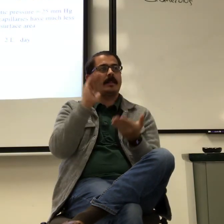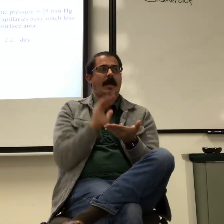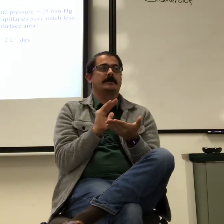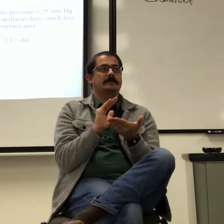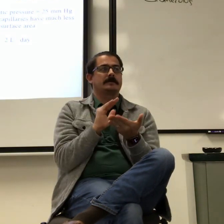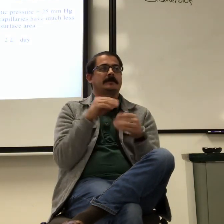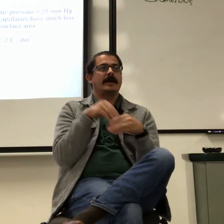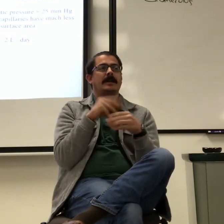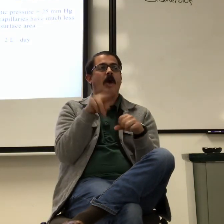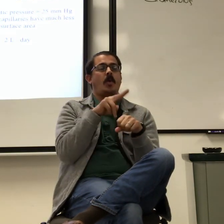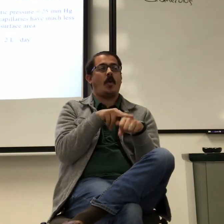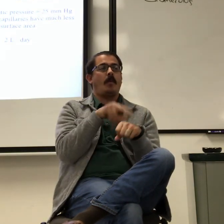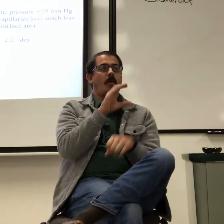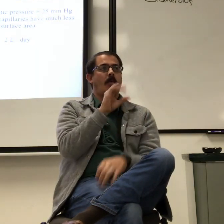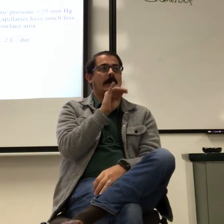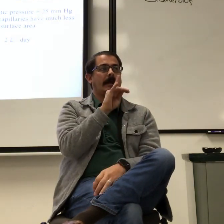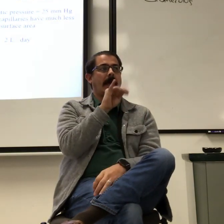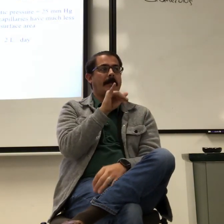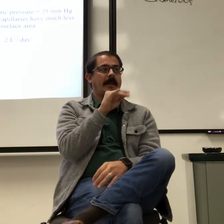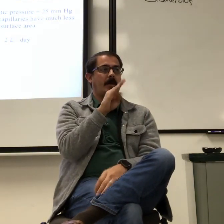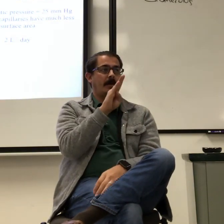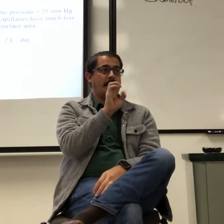regular capillary bed.